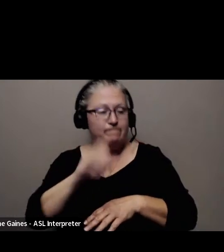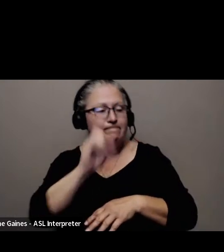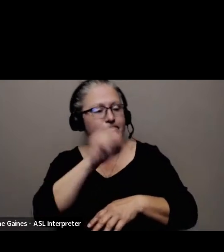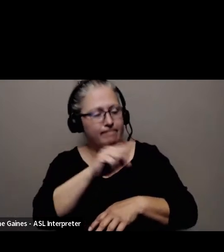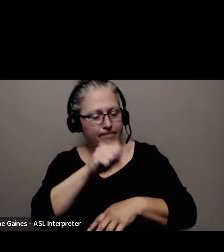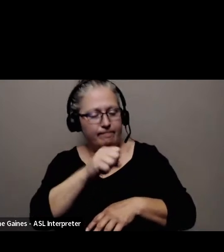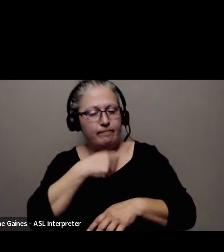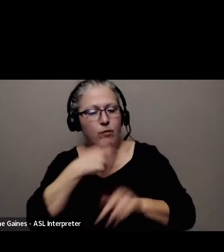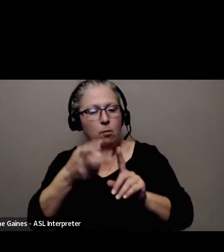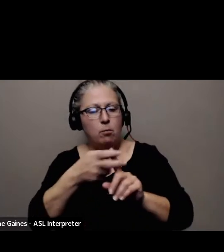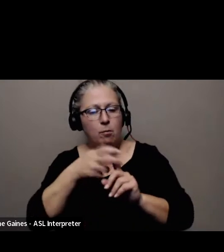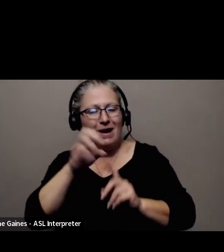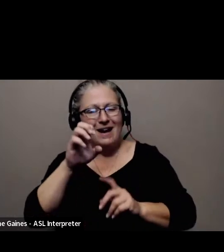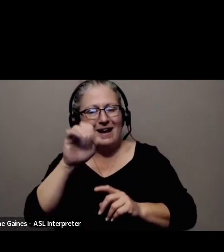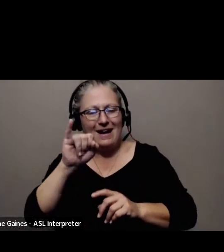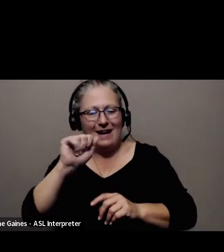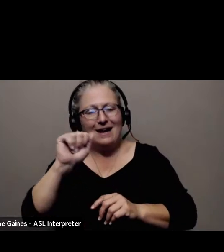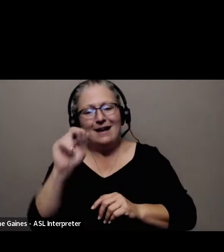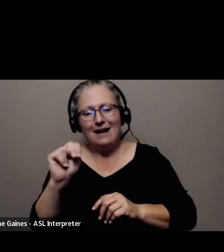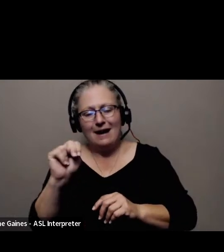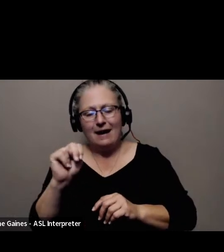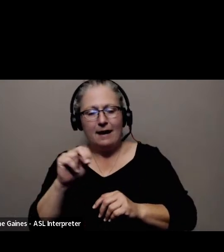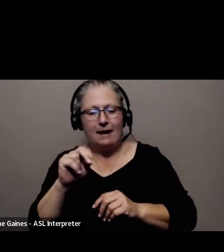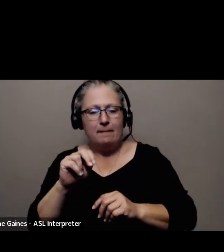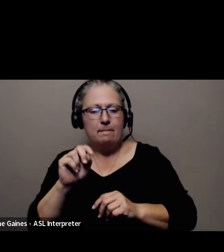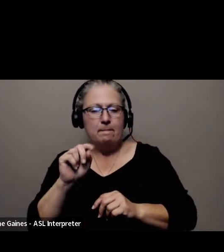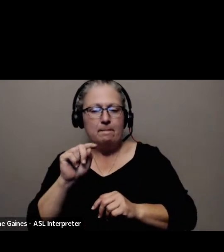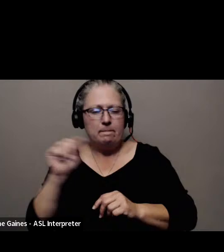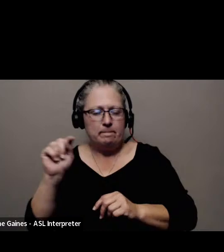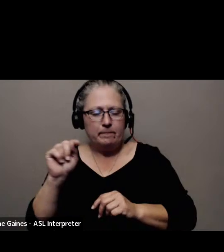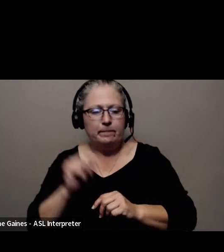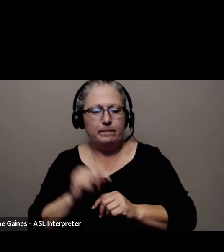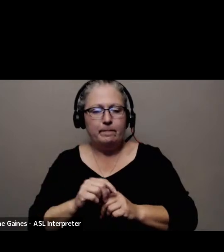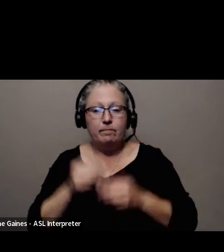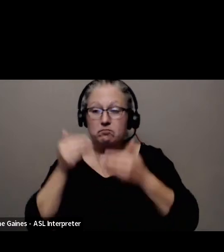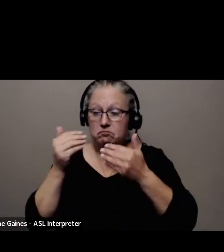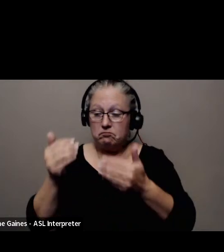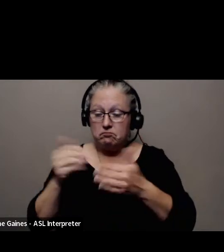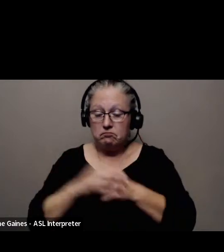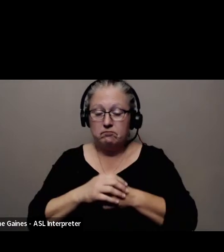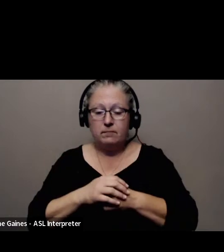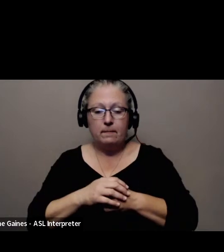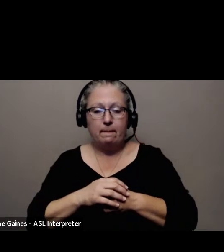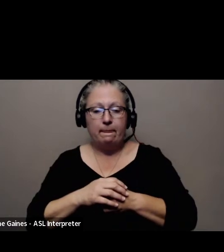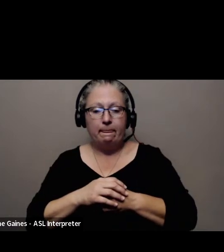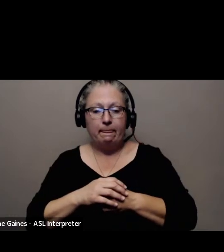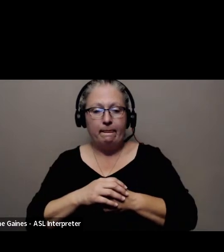I'm promoting Ian Kim. Thank you. Go ahead, Mr. Kim.